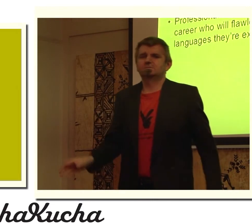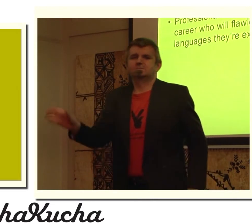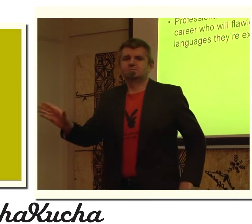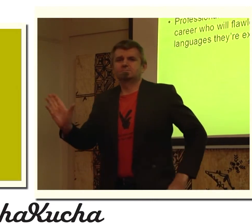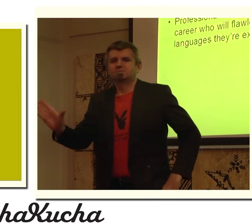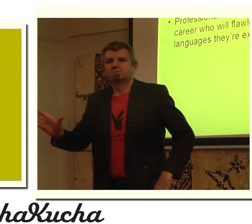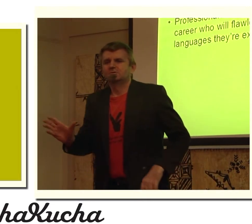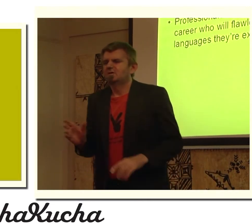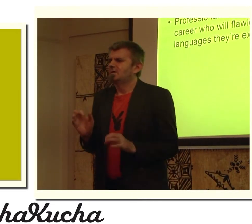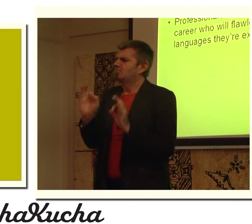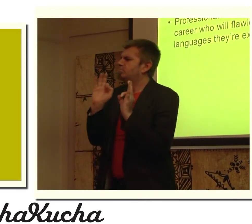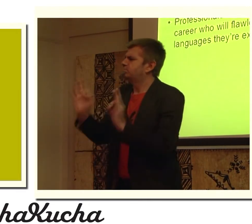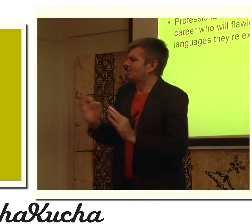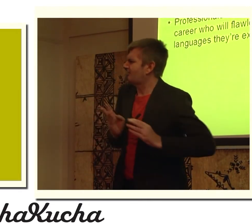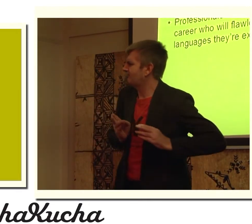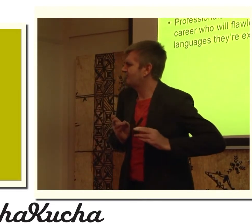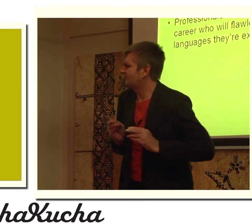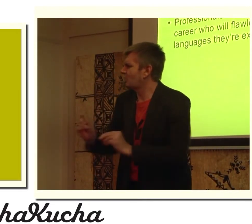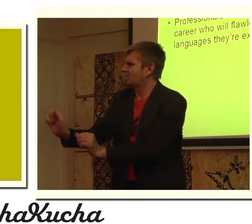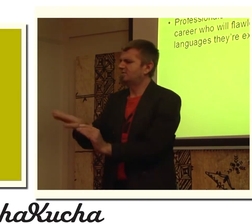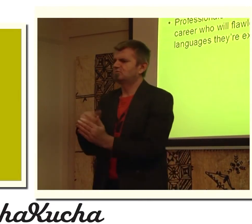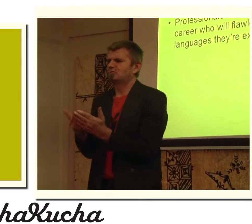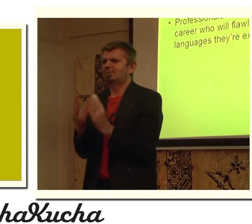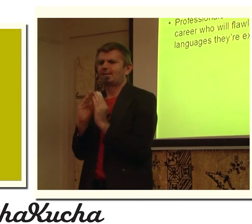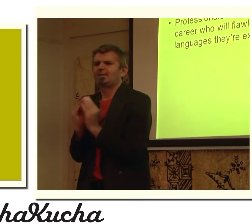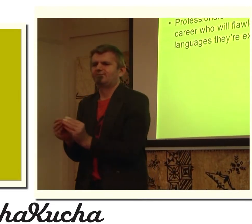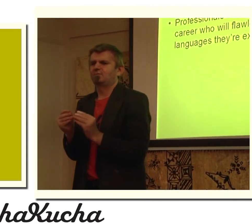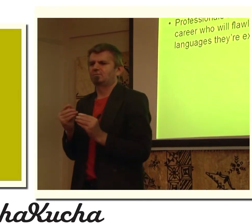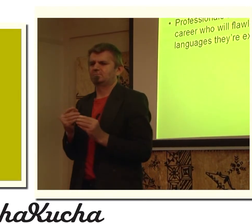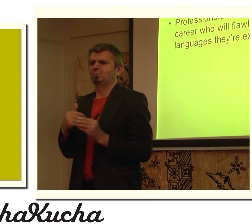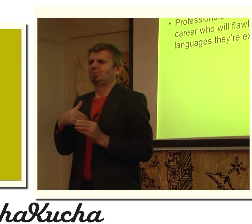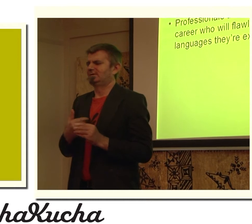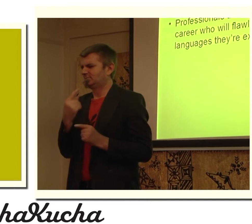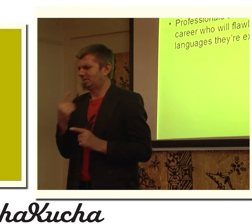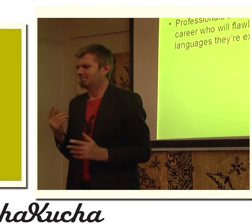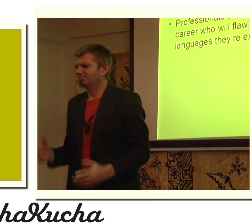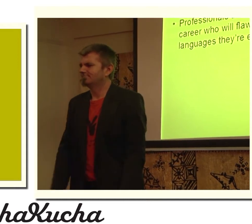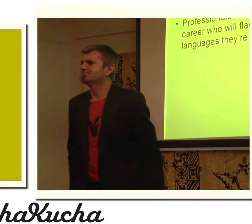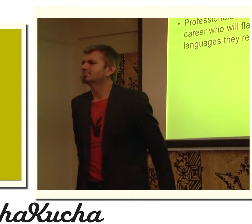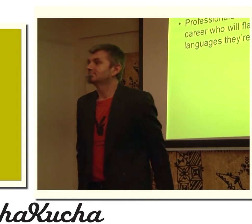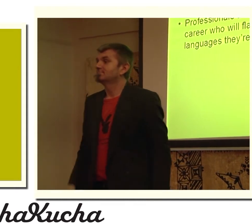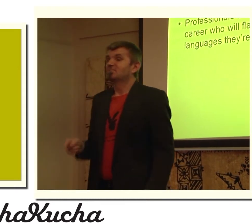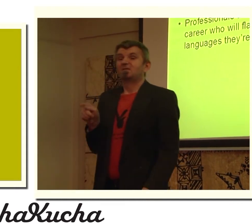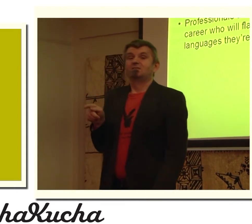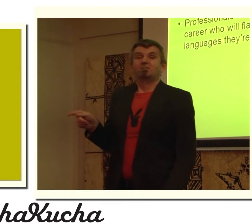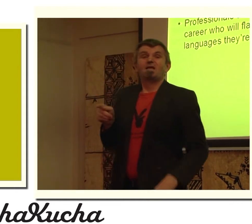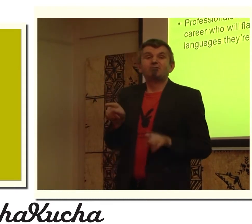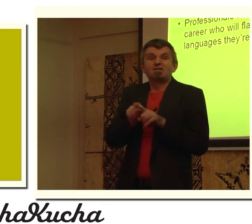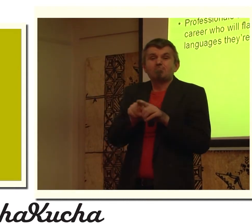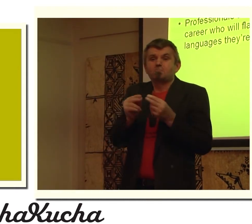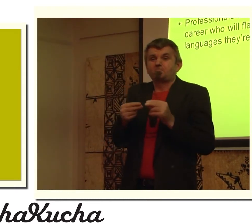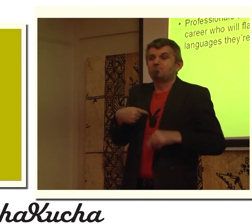And, you know, our famous sign language interpreters, fluent in sign language, dedicated to the